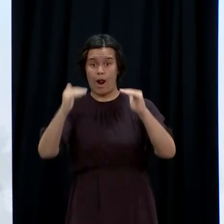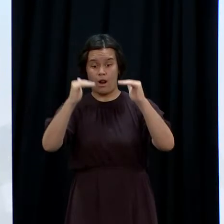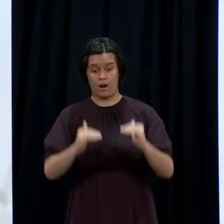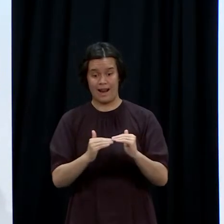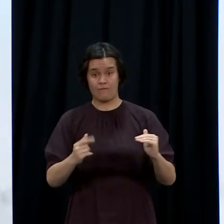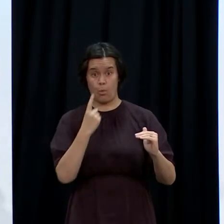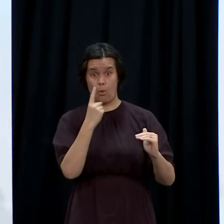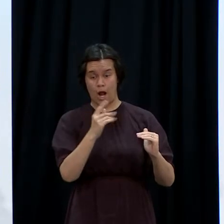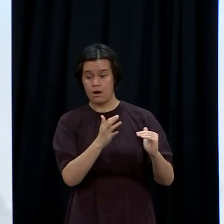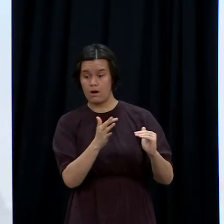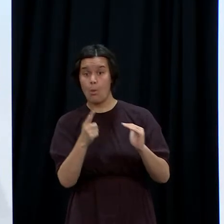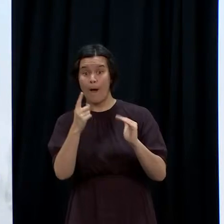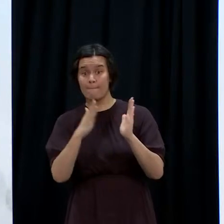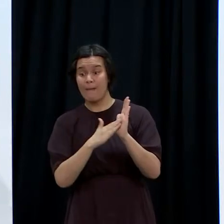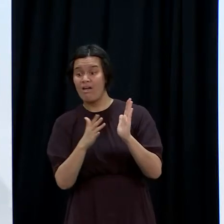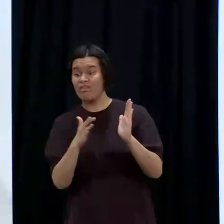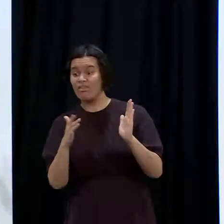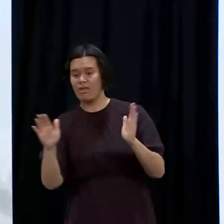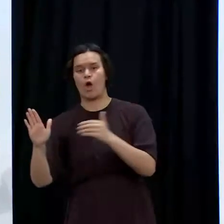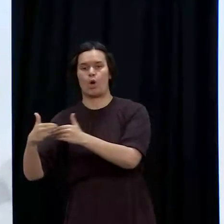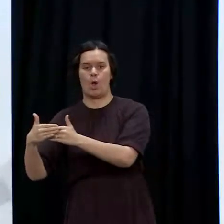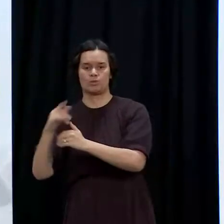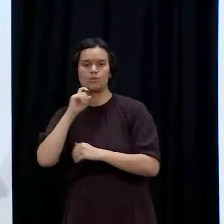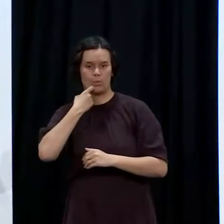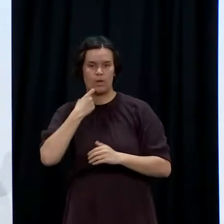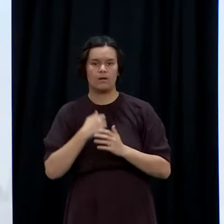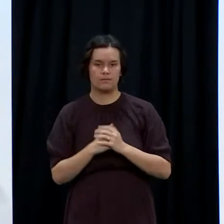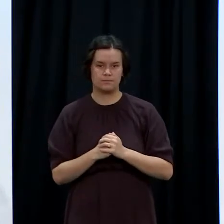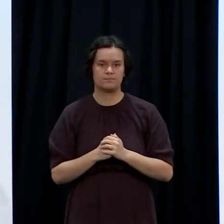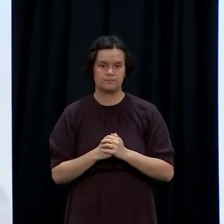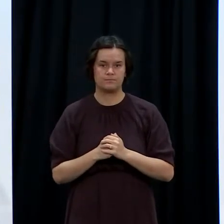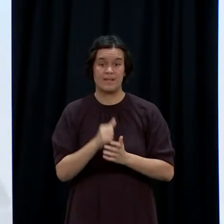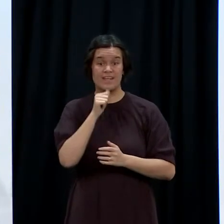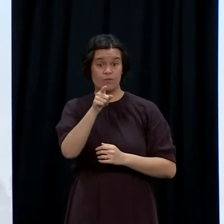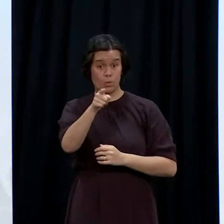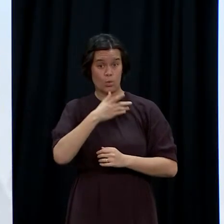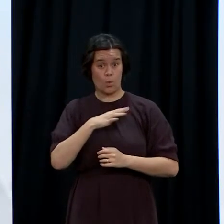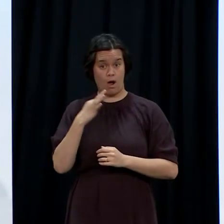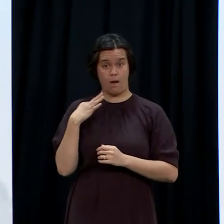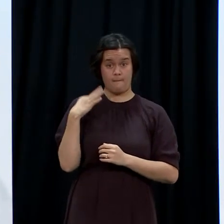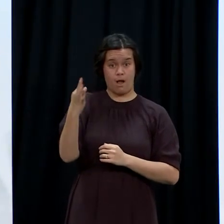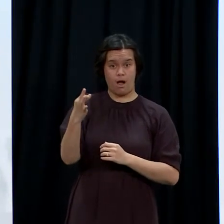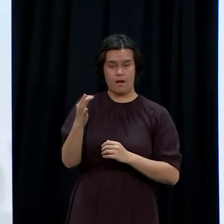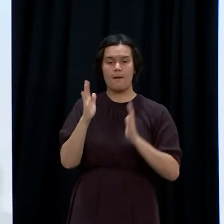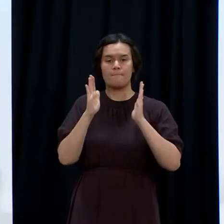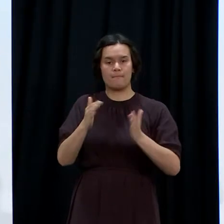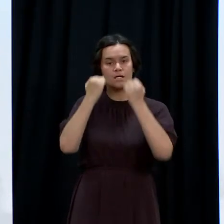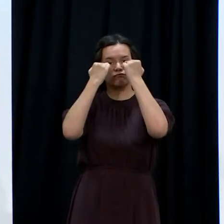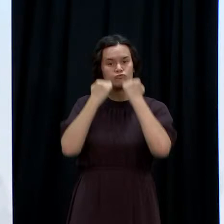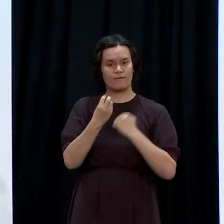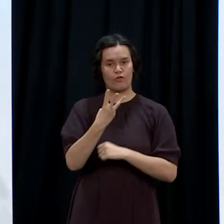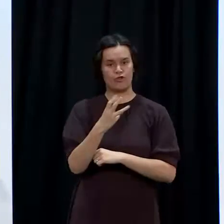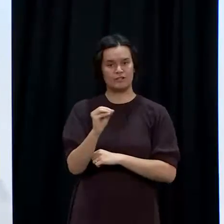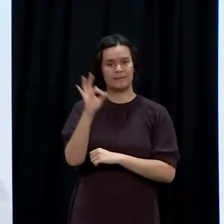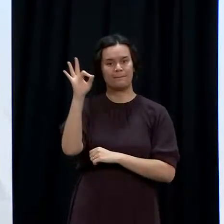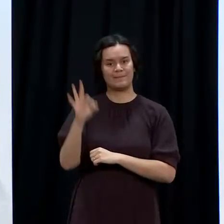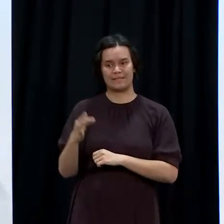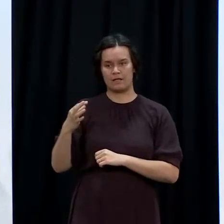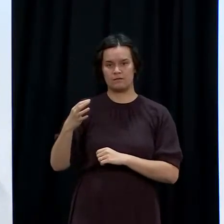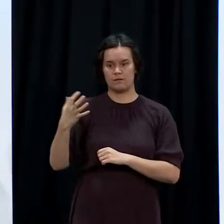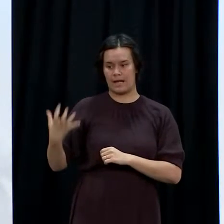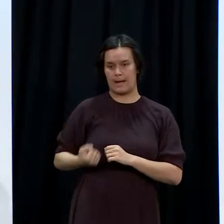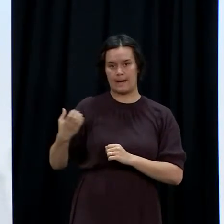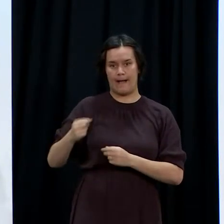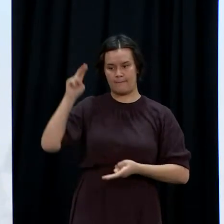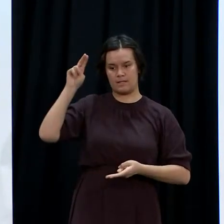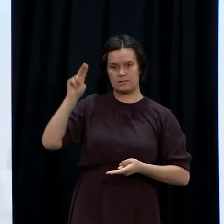first payment. In order to qualify for the new payment, firms must experience at least a 30% decline in revenue over 7